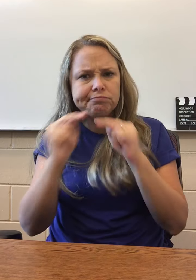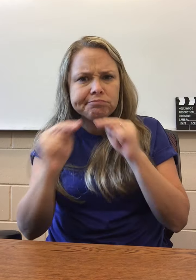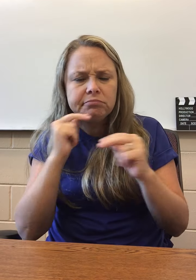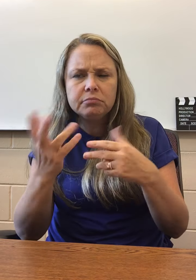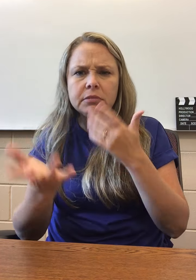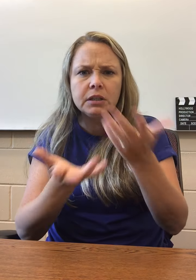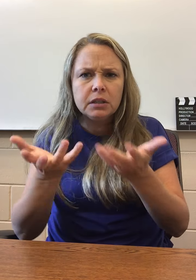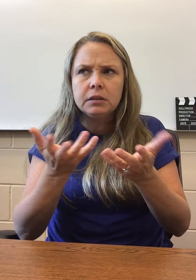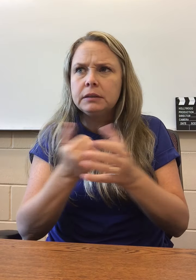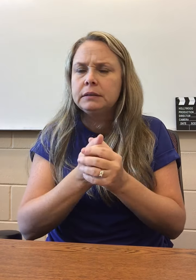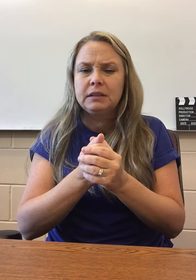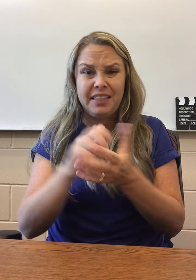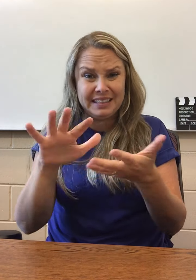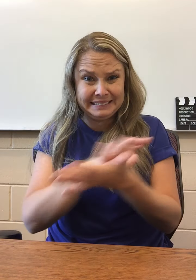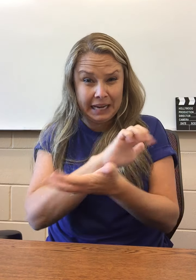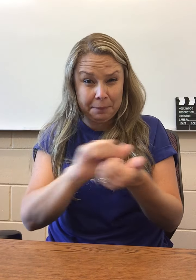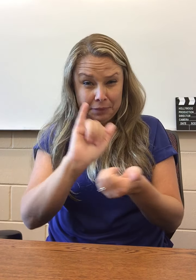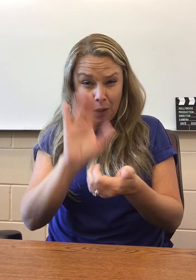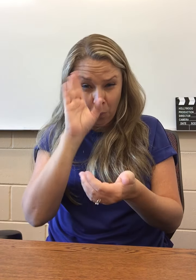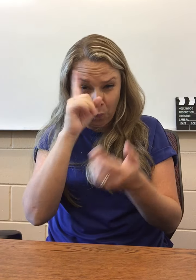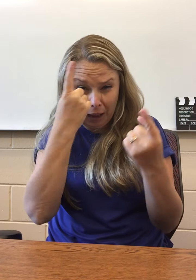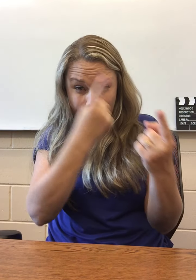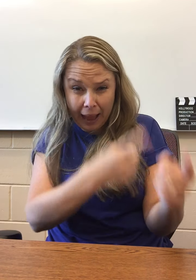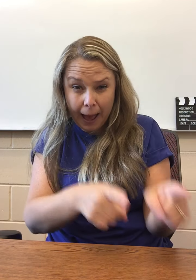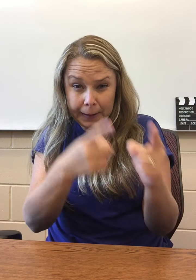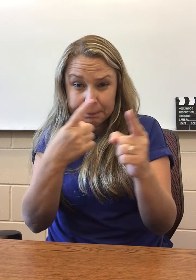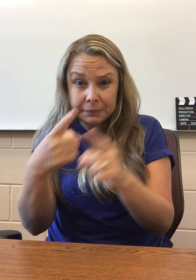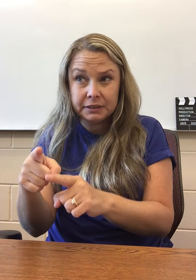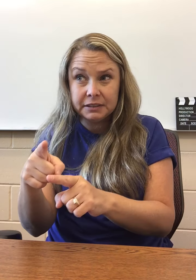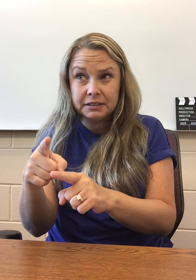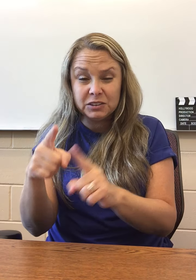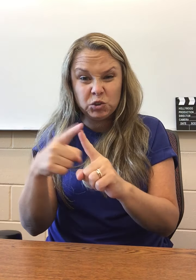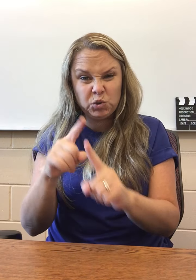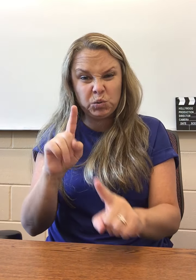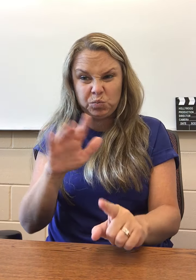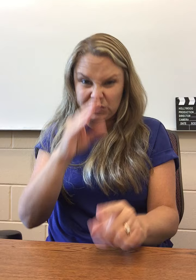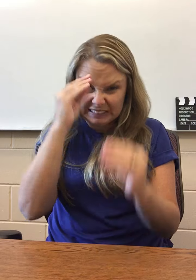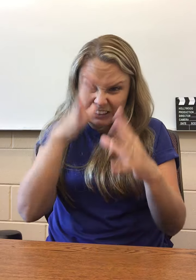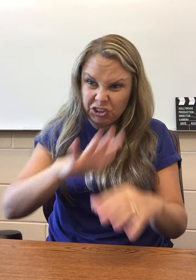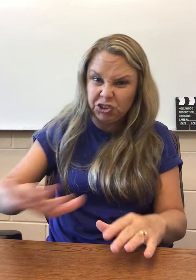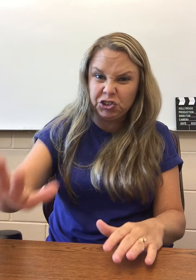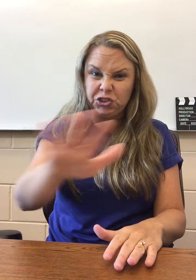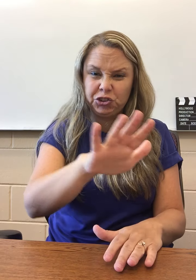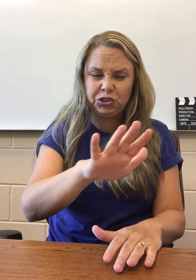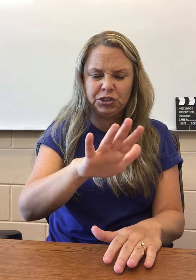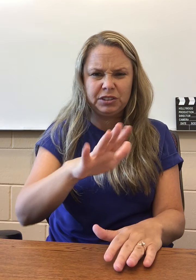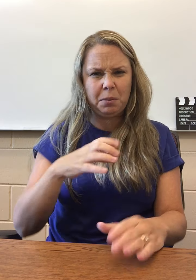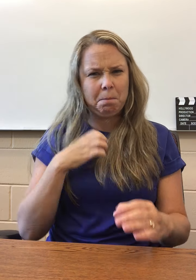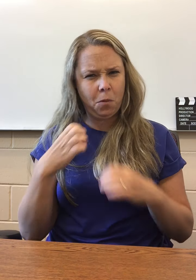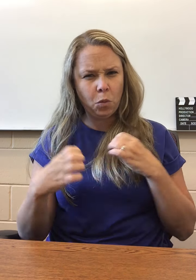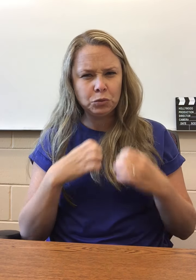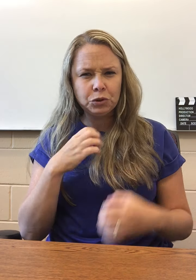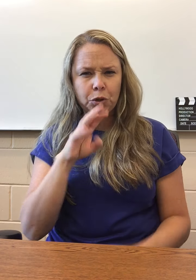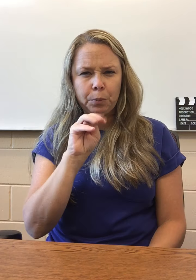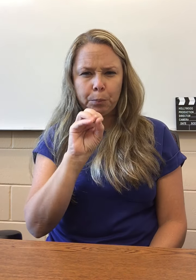the damage that would do to the morale of the veteran teachers you know uh really